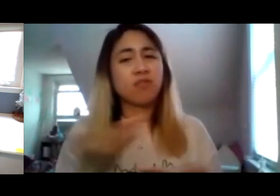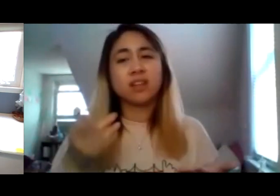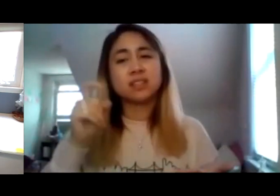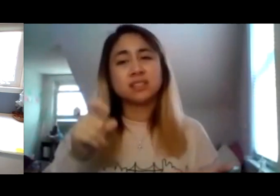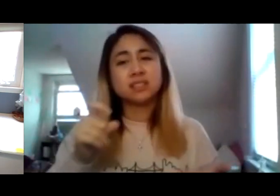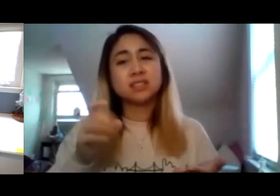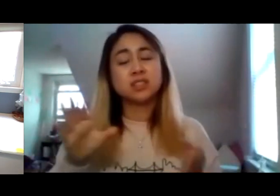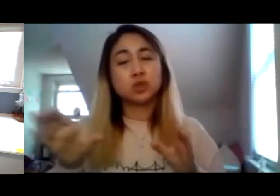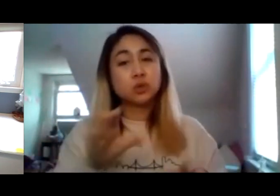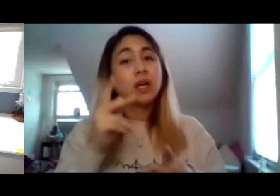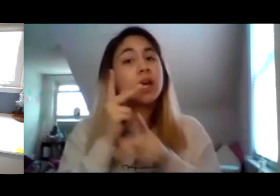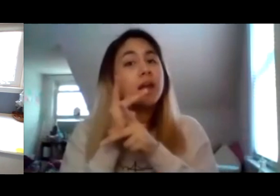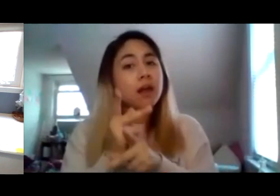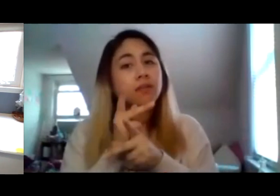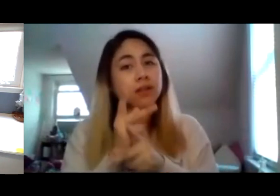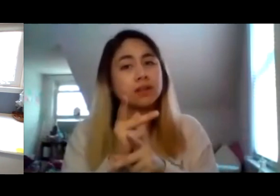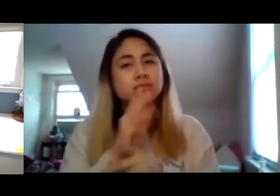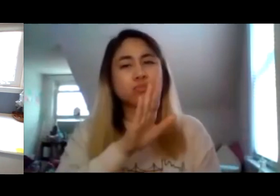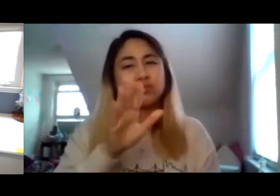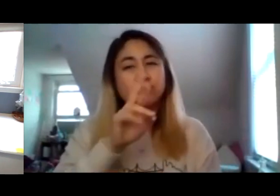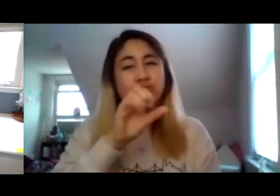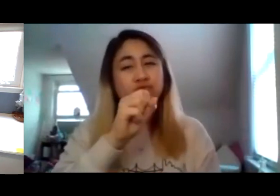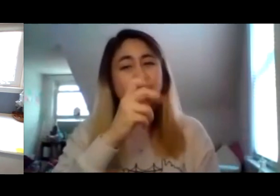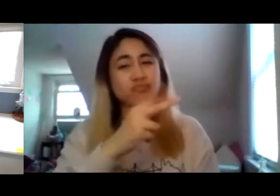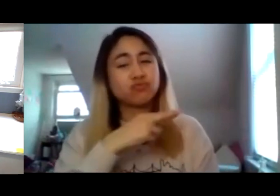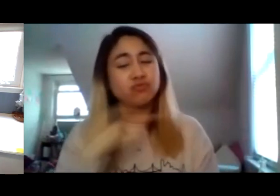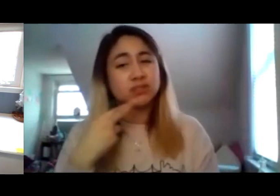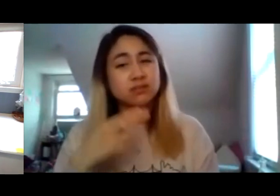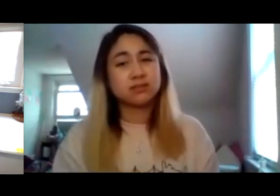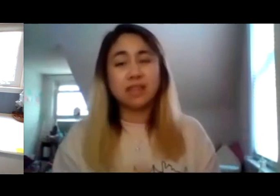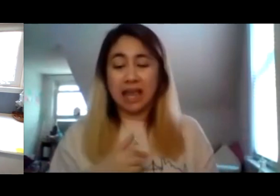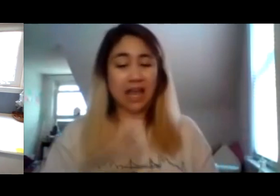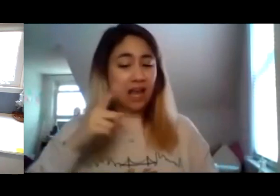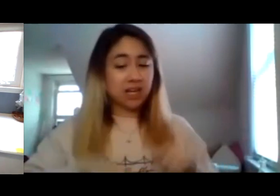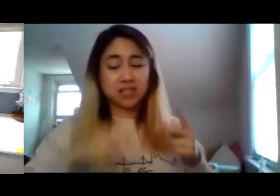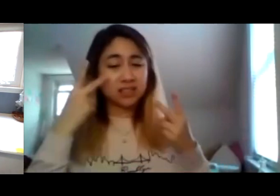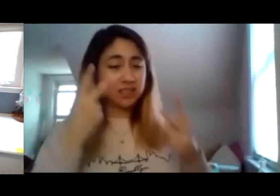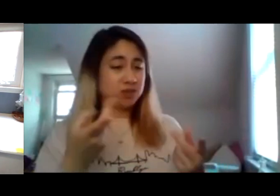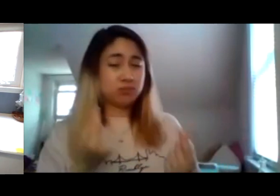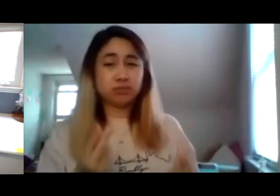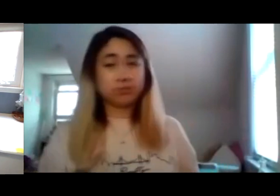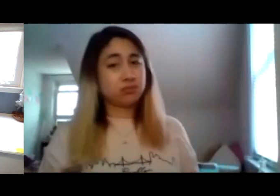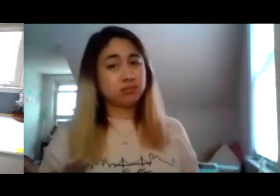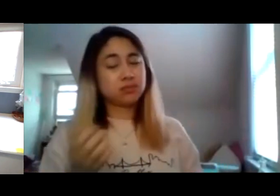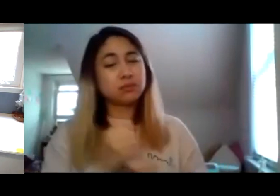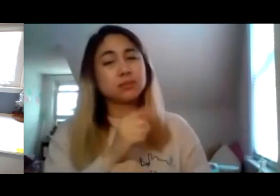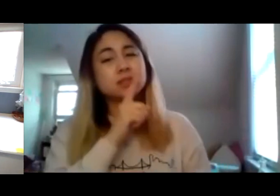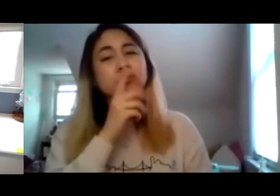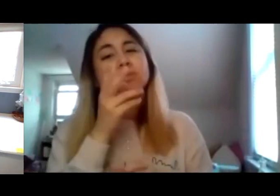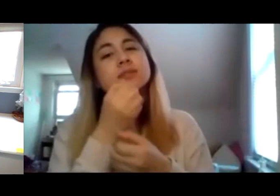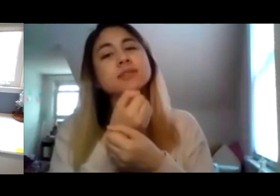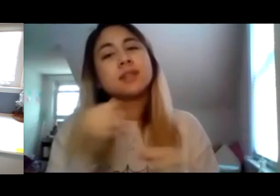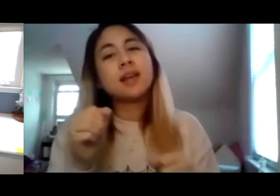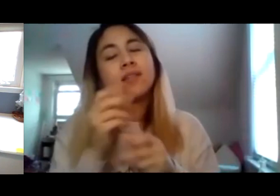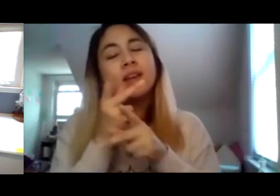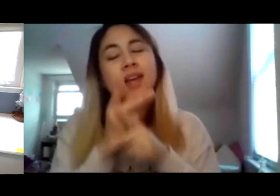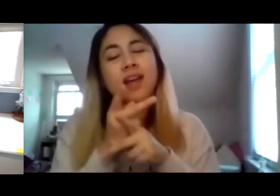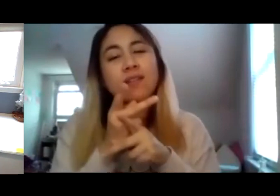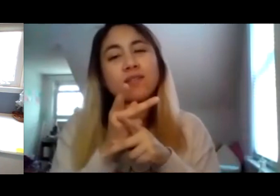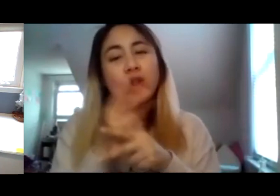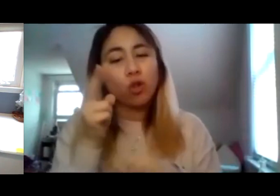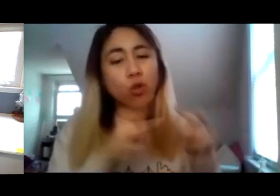done carefully and at your own risk. So since I'm not able to see what anybody's doing, make sure that you are safe, careful, look out for